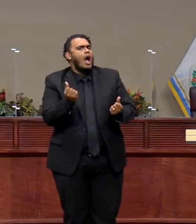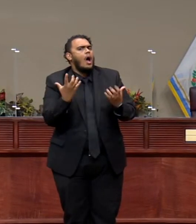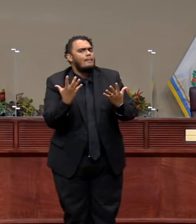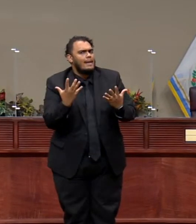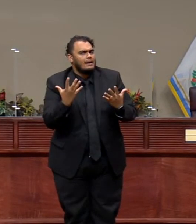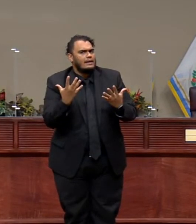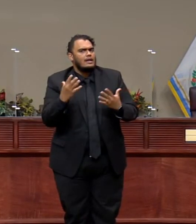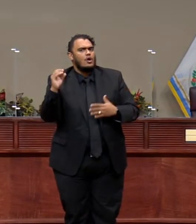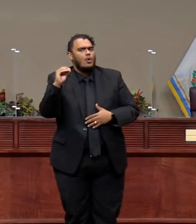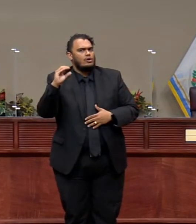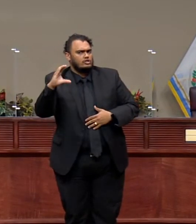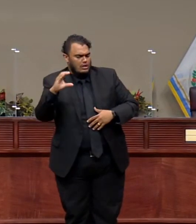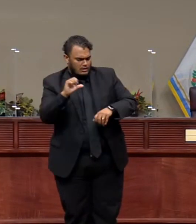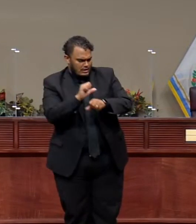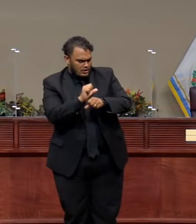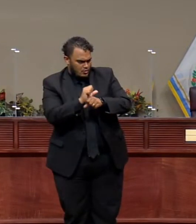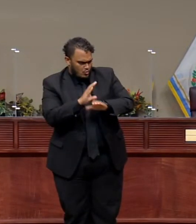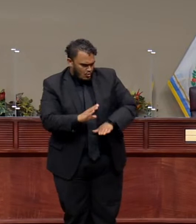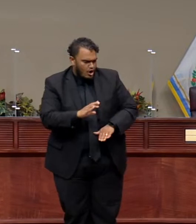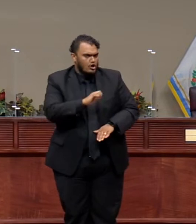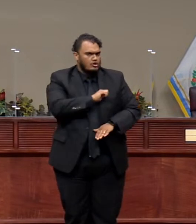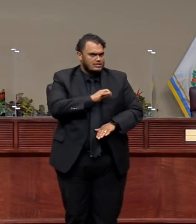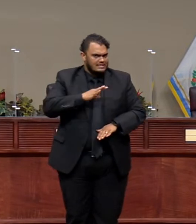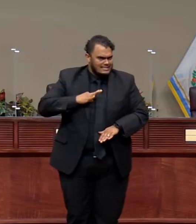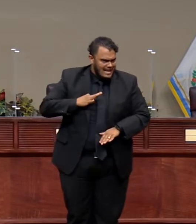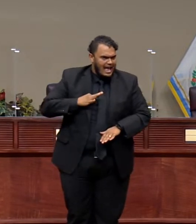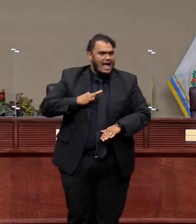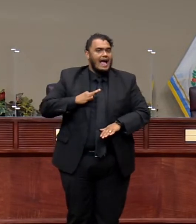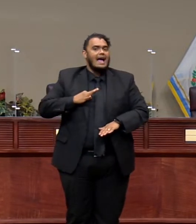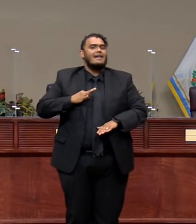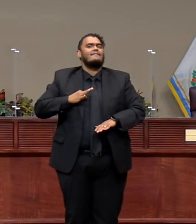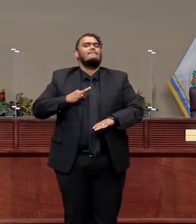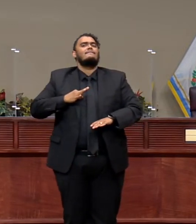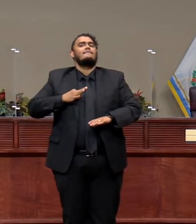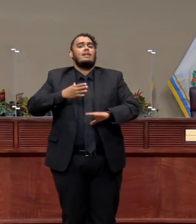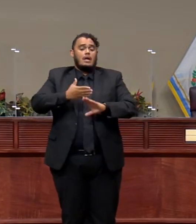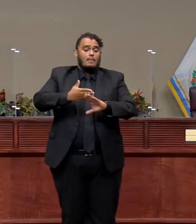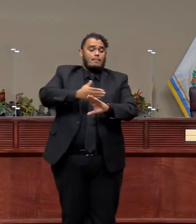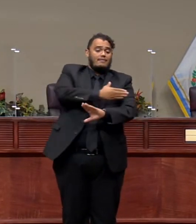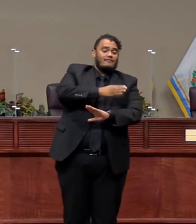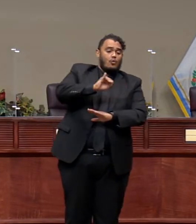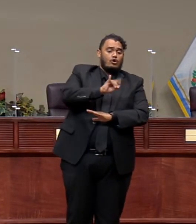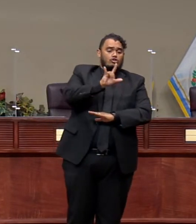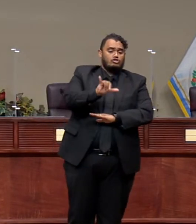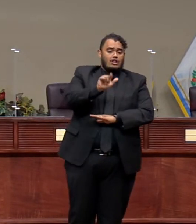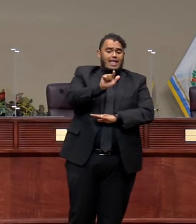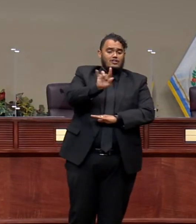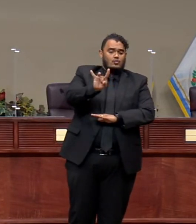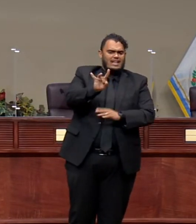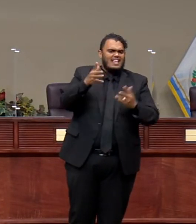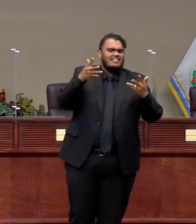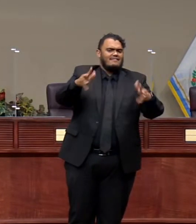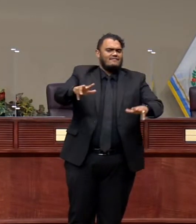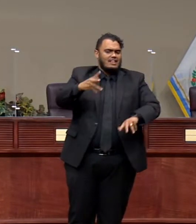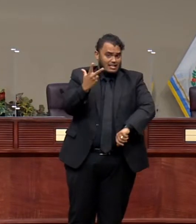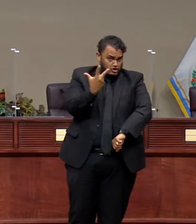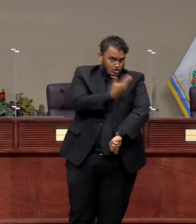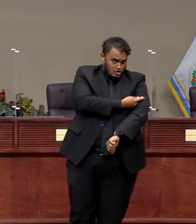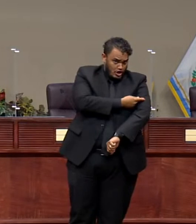staff, were vaccinated before July 28th when you